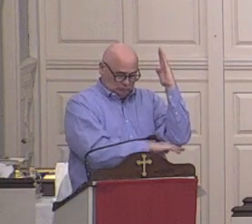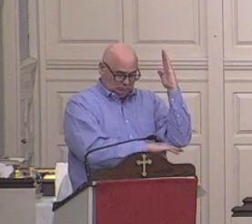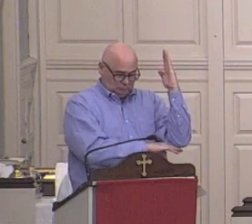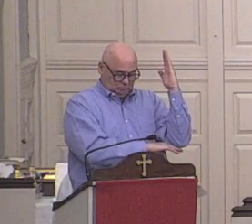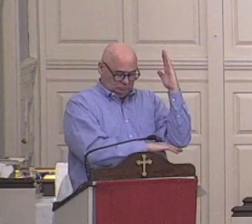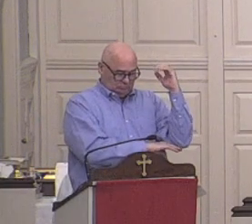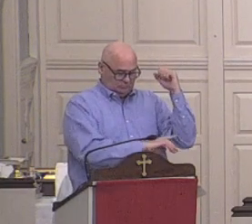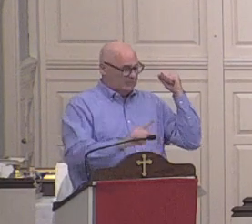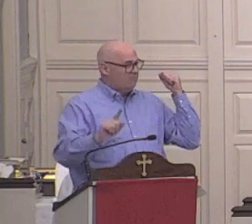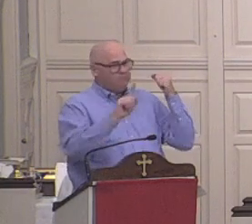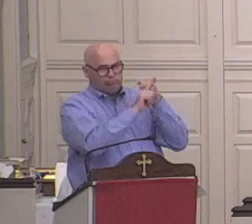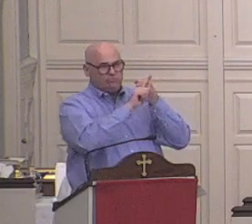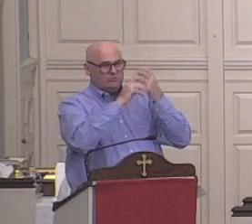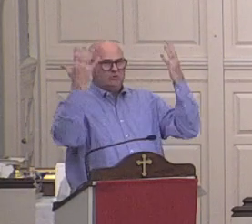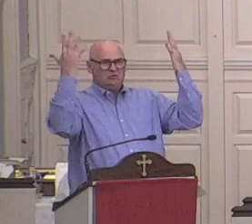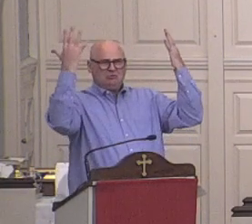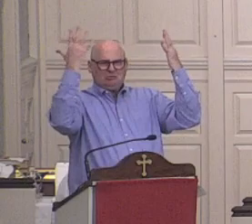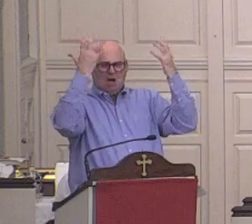At noon,